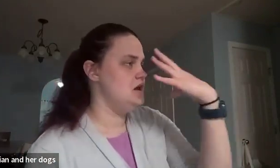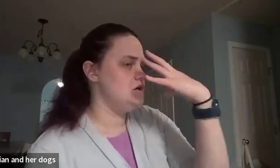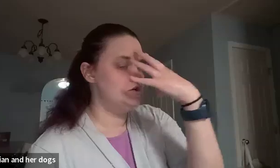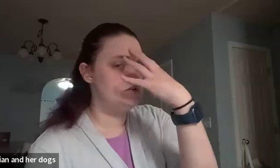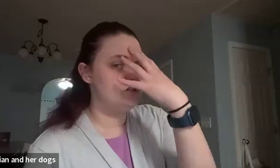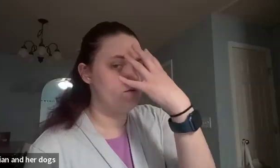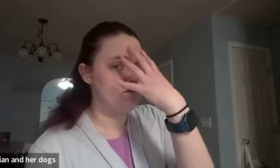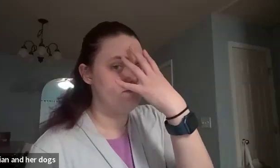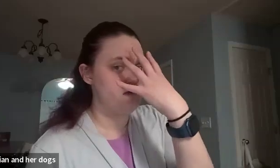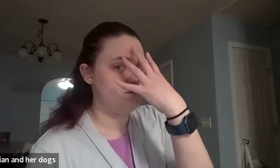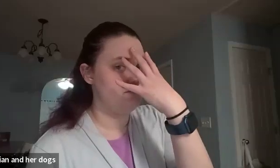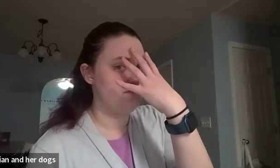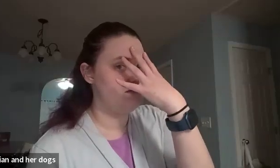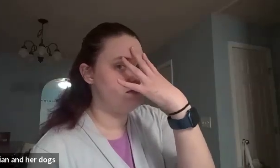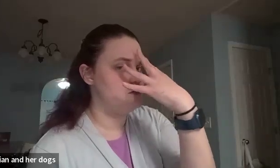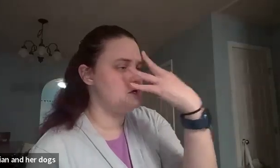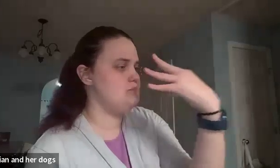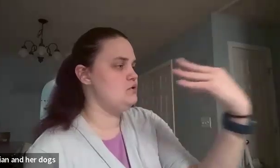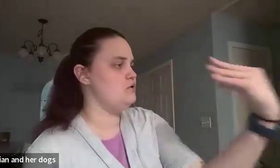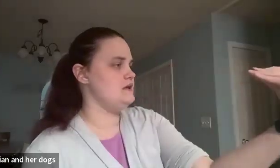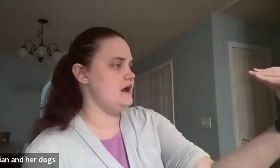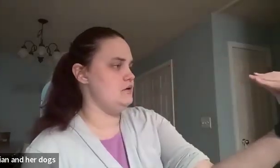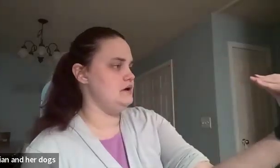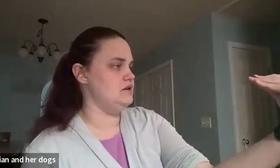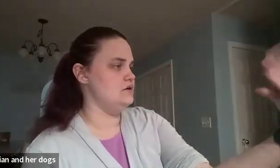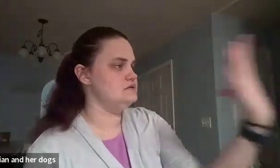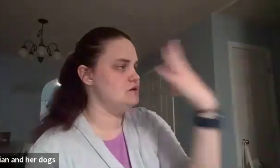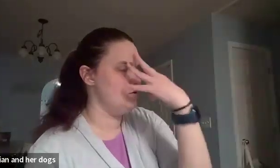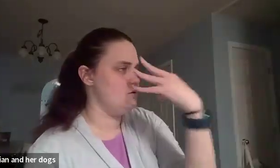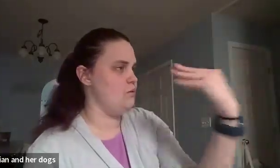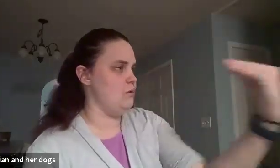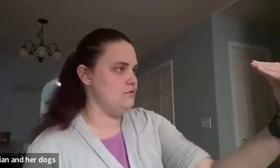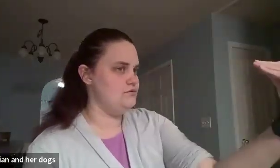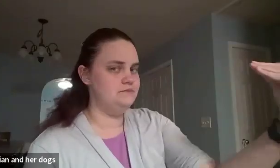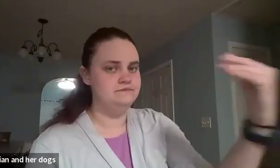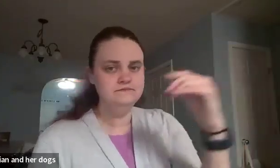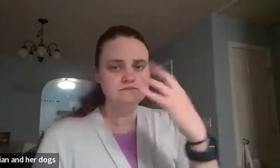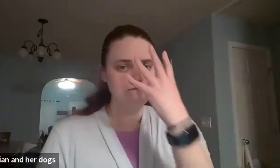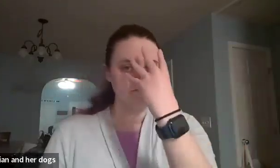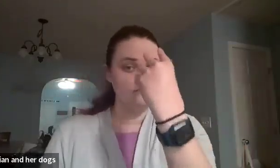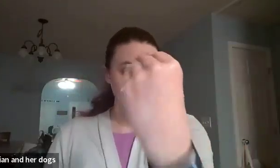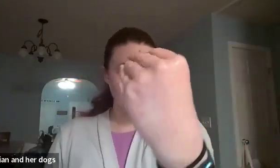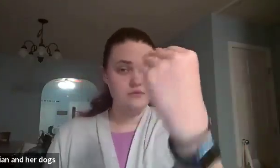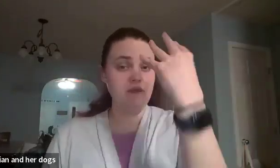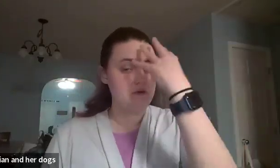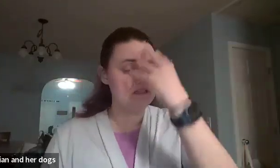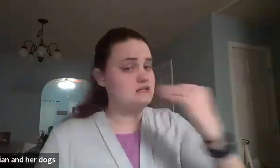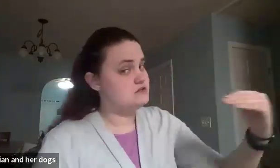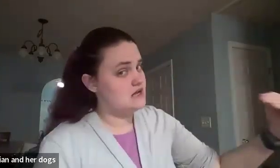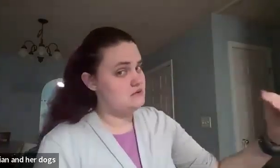see. You're going to start with the 5 on your face and you're going to pull it out and close. Wolf. Now, the reason I turn